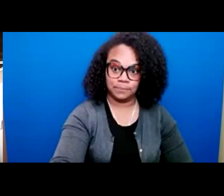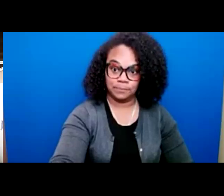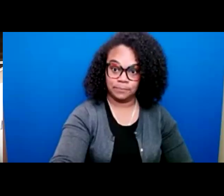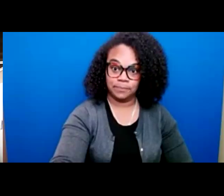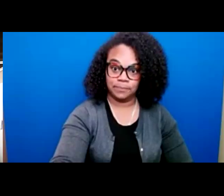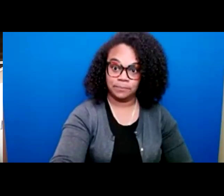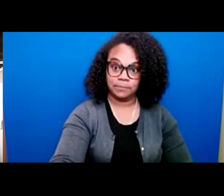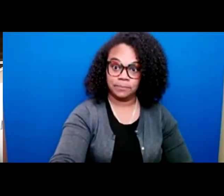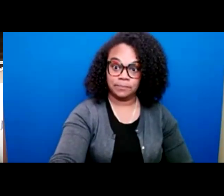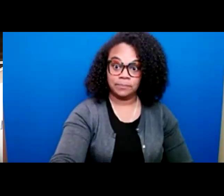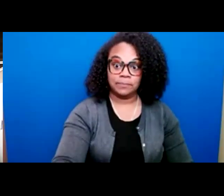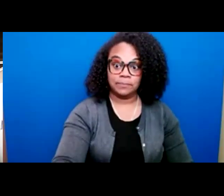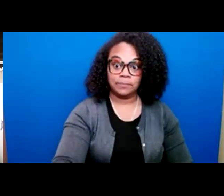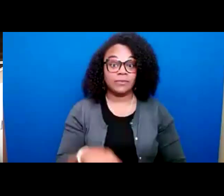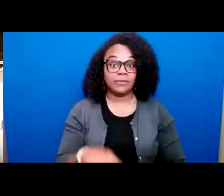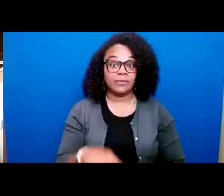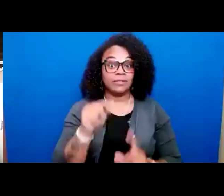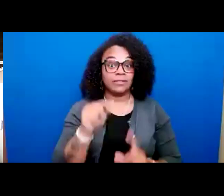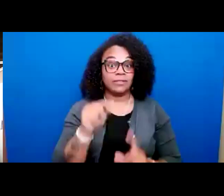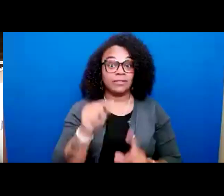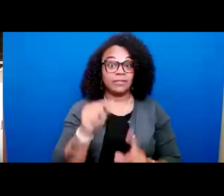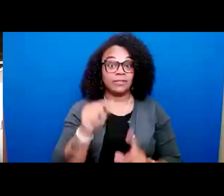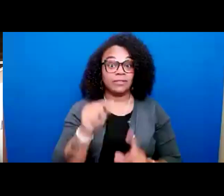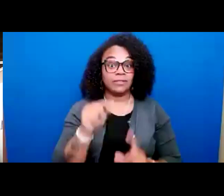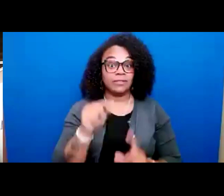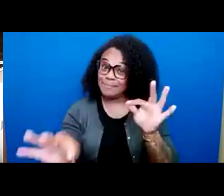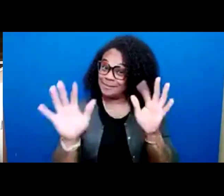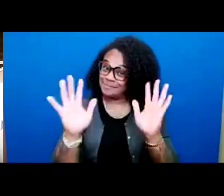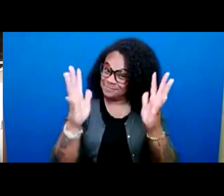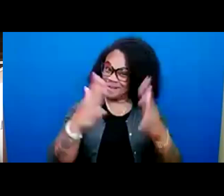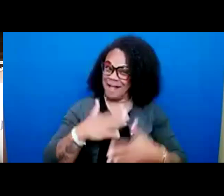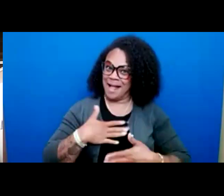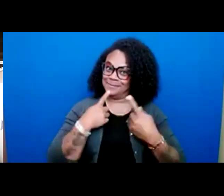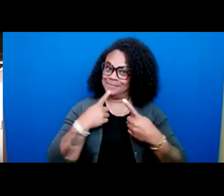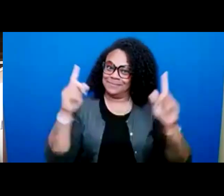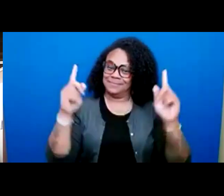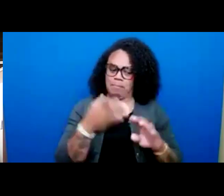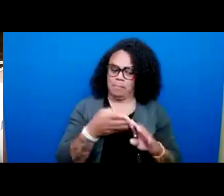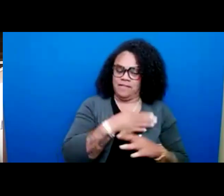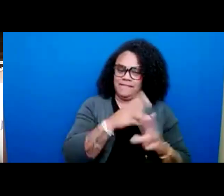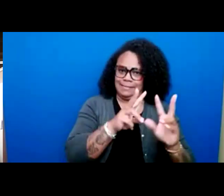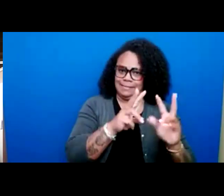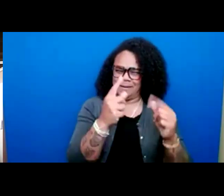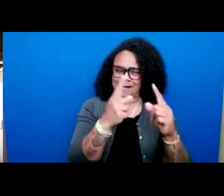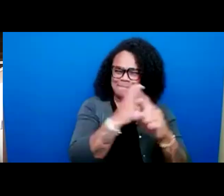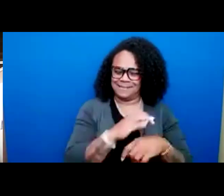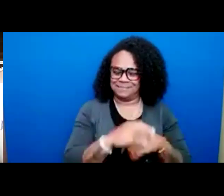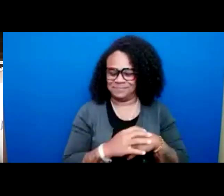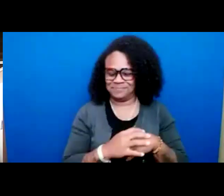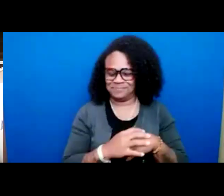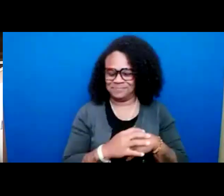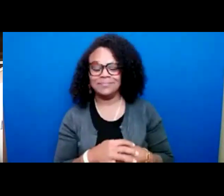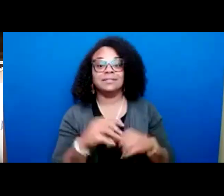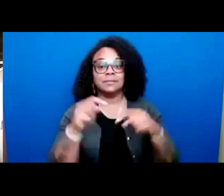Okay, well, this topic is actually pretty simple. I'm happy to report because the last one was a little complicated. So the topic of